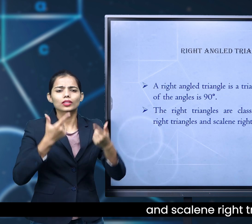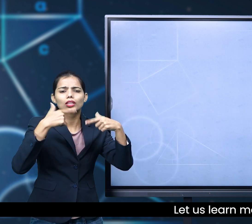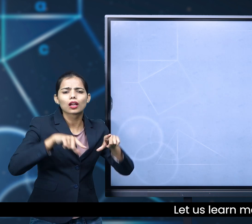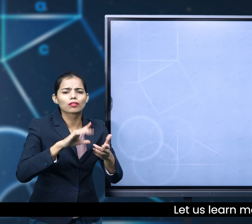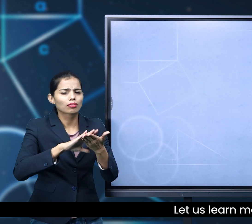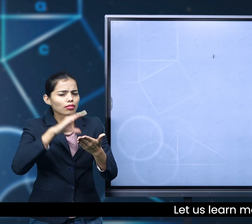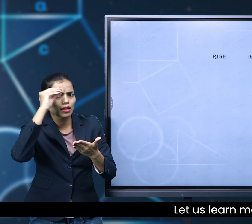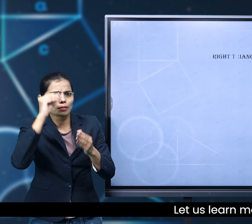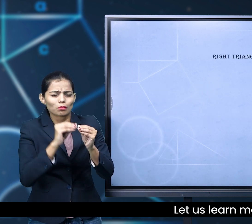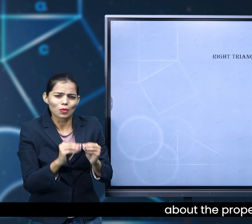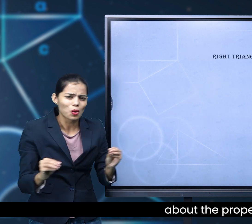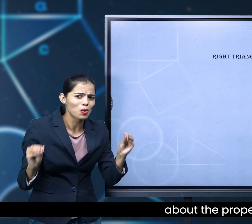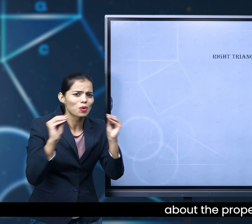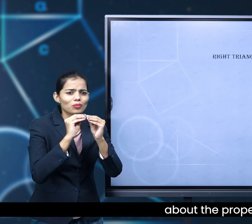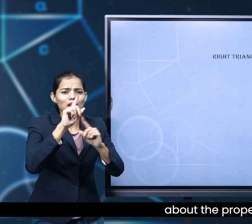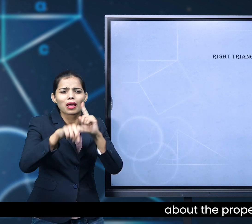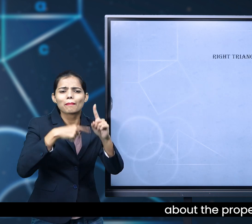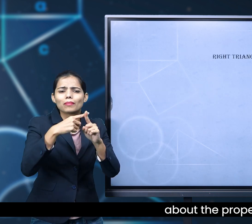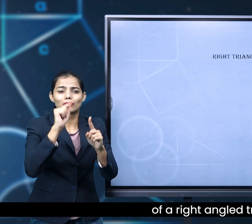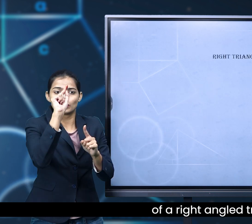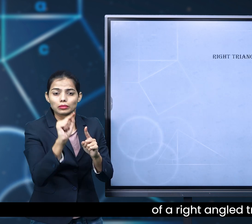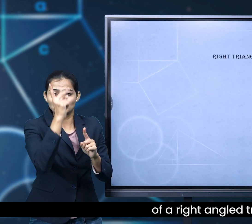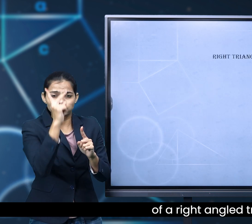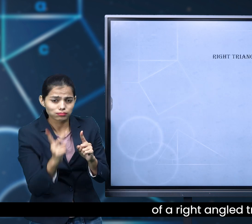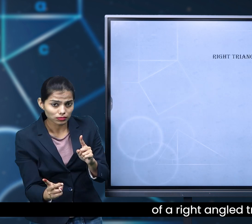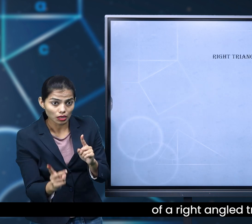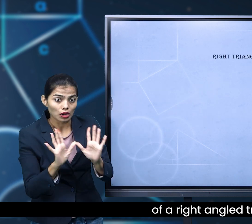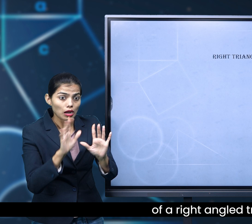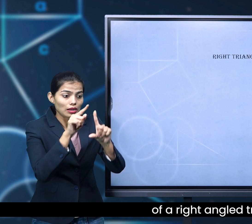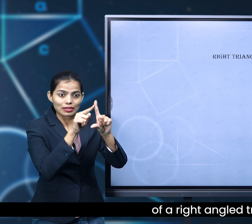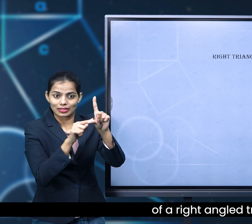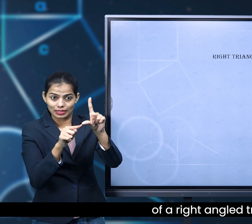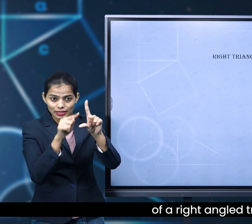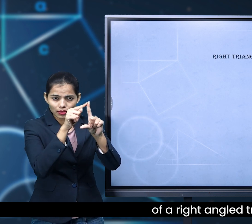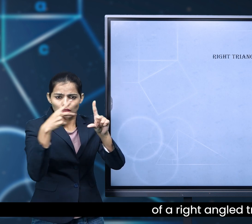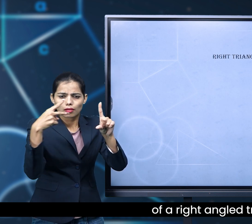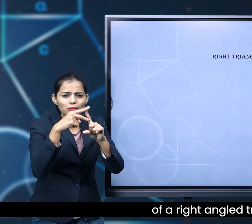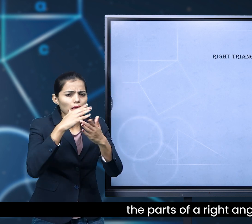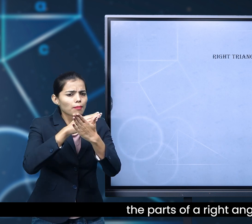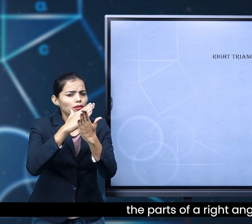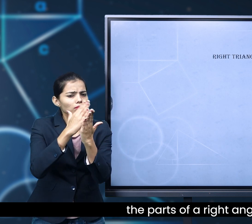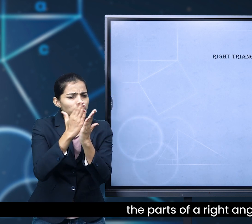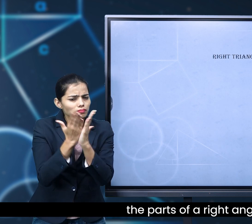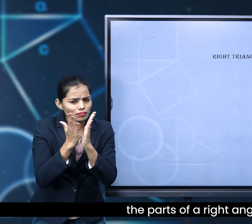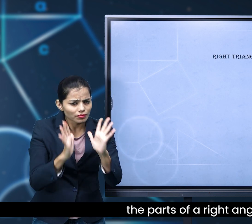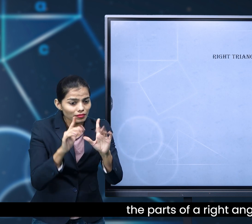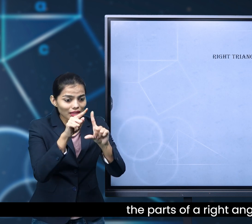Let us learn more about the properties of a right angle triangle, the parts of a right